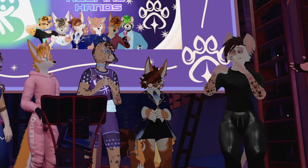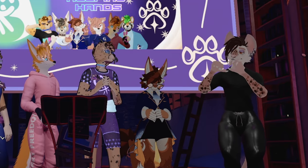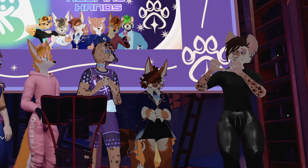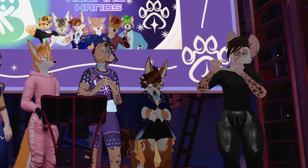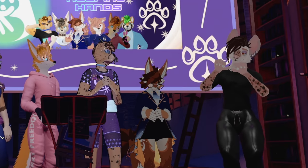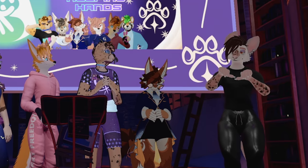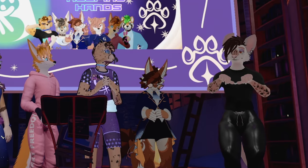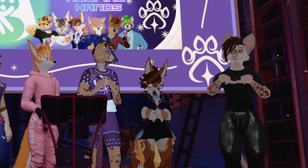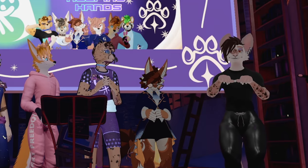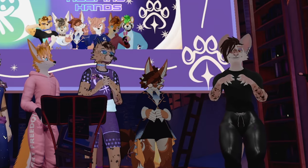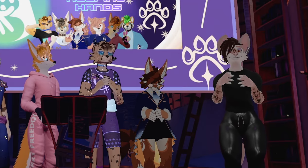Don't switch back and forth.